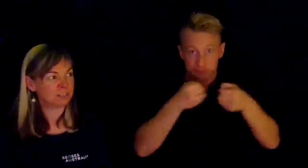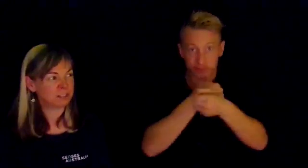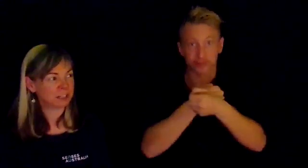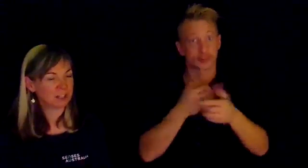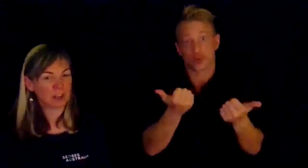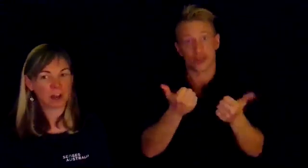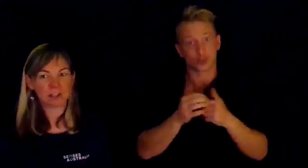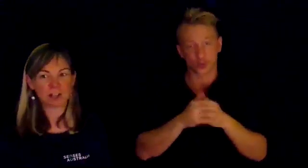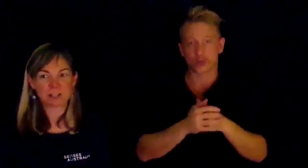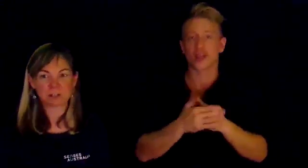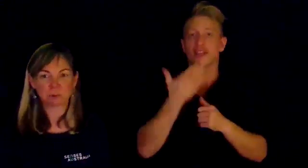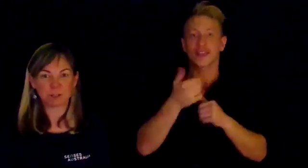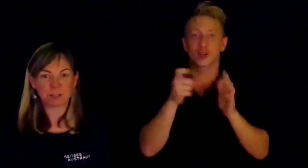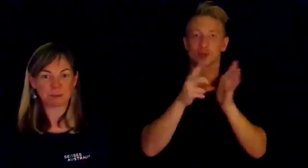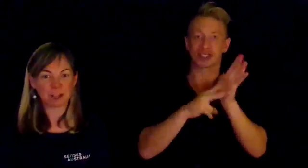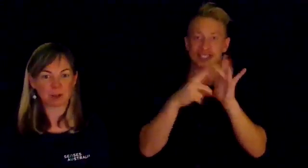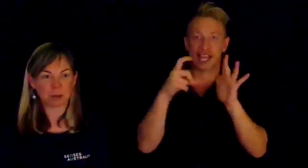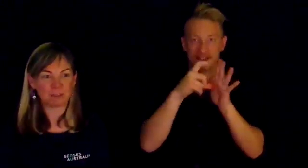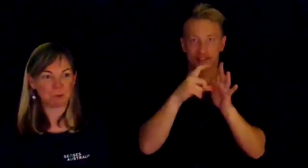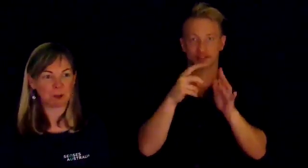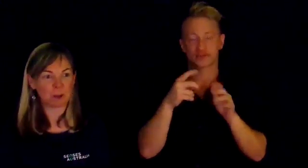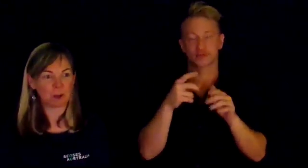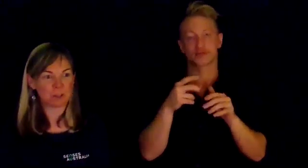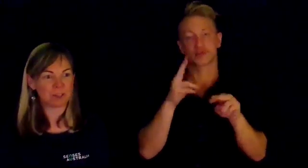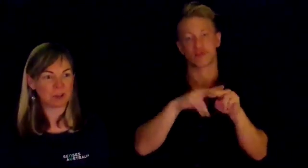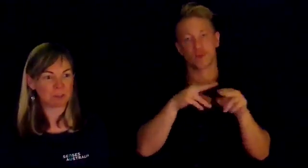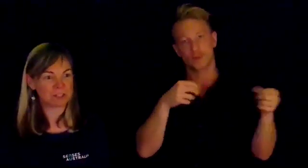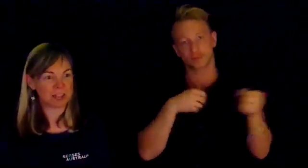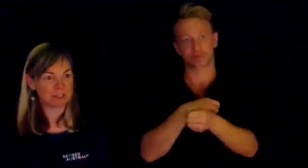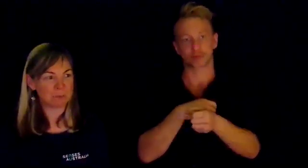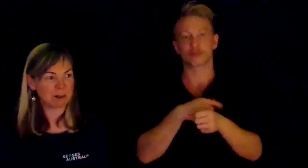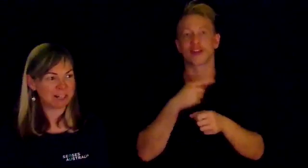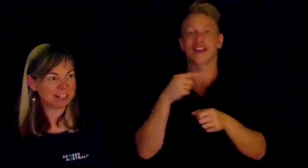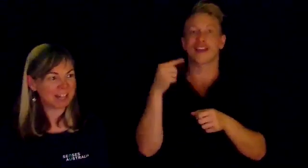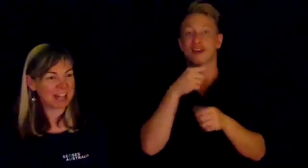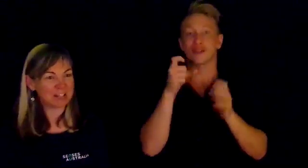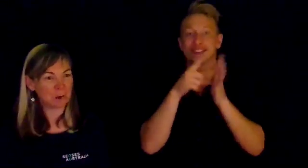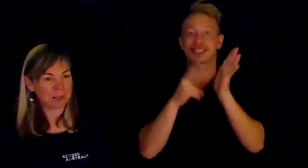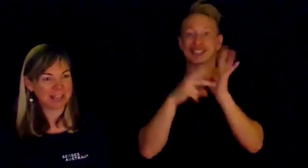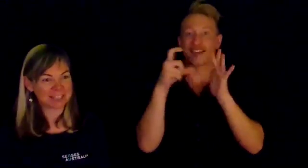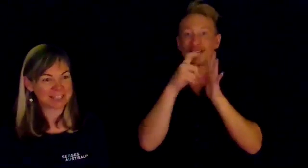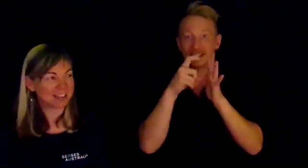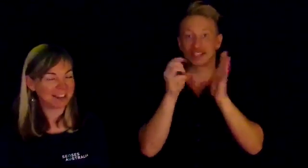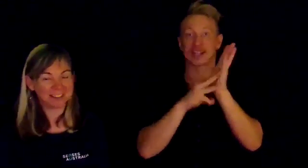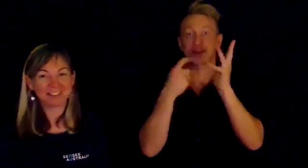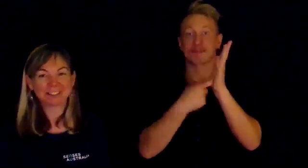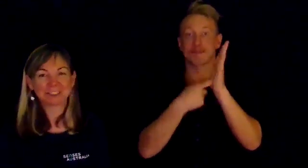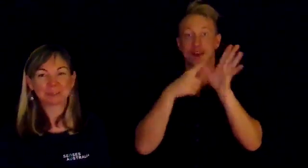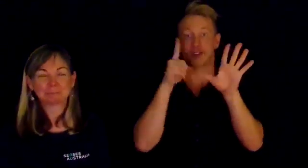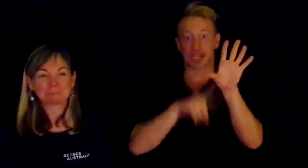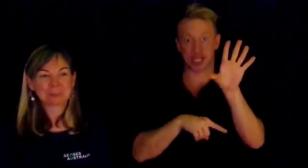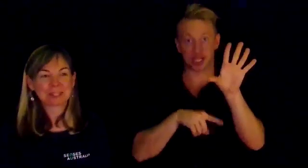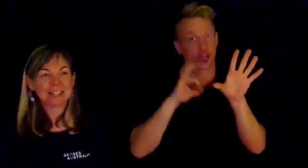you, David. I just wanted to make sure everyone knows that was David Murray and not Alex Sarr.